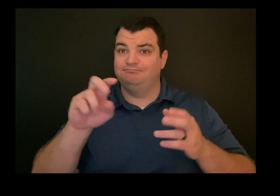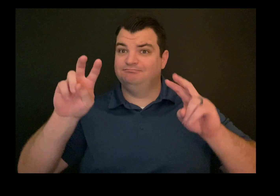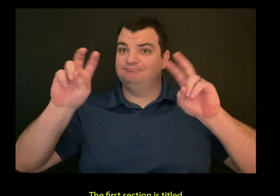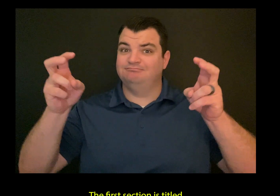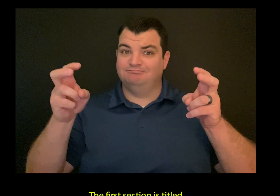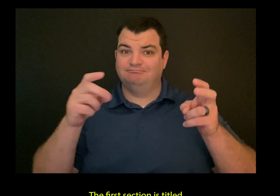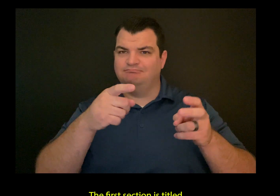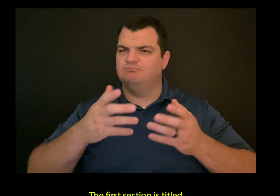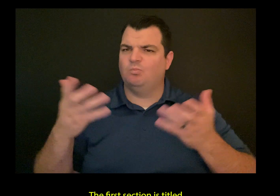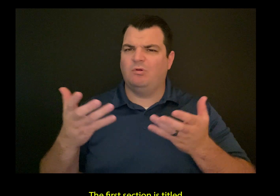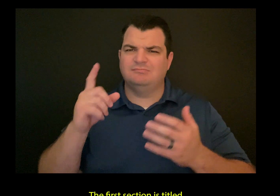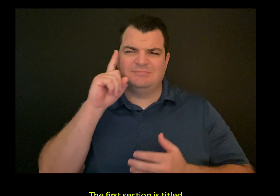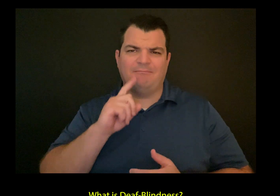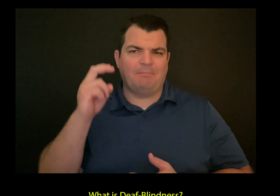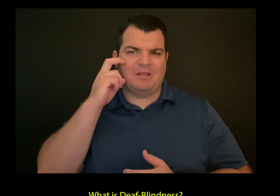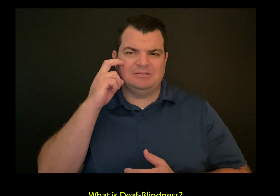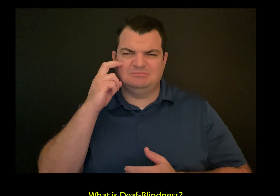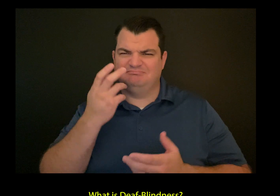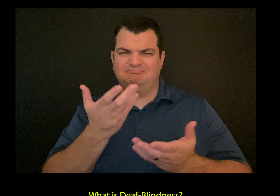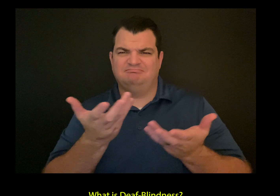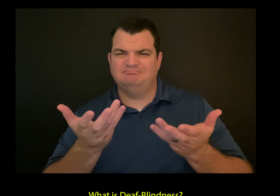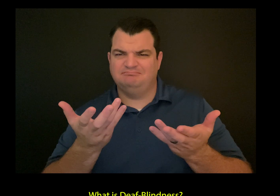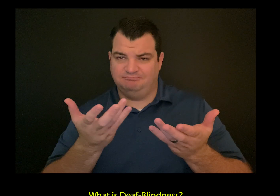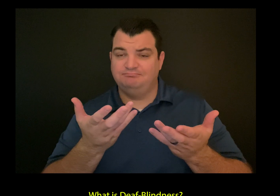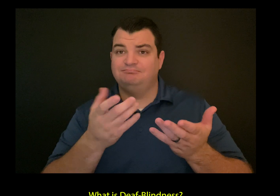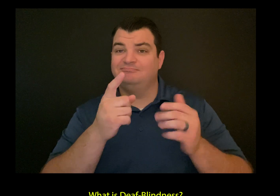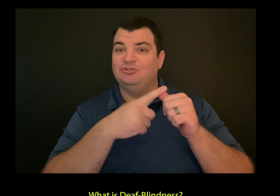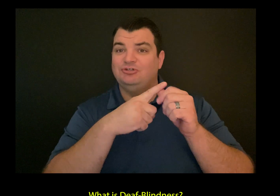The first section is titled, What is Deafblindness?